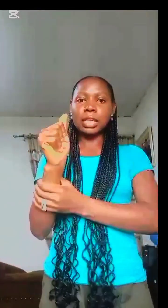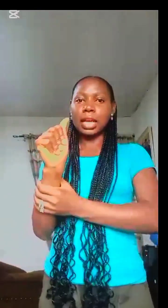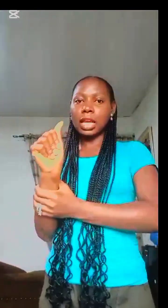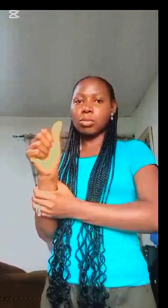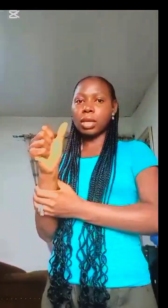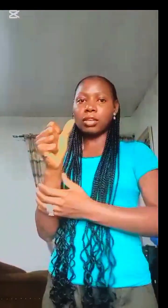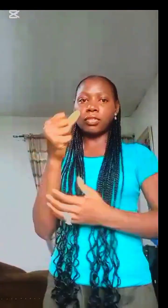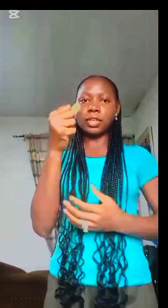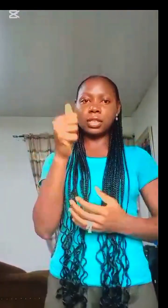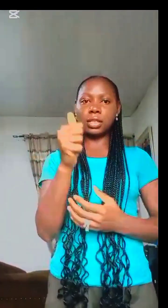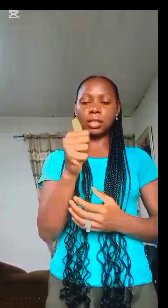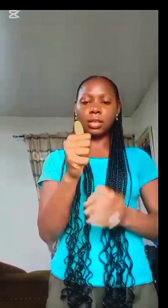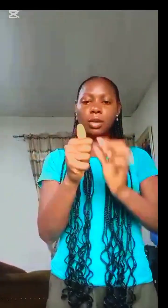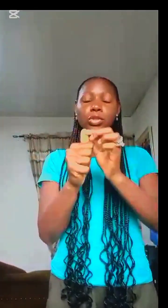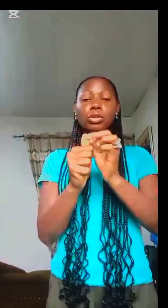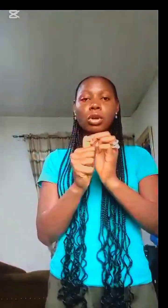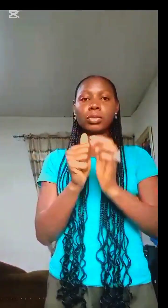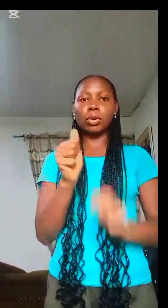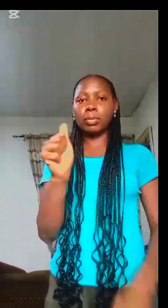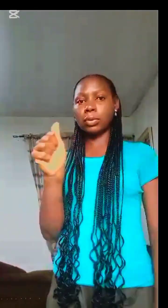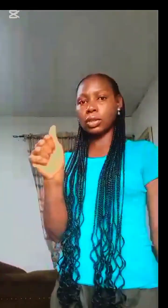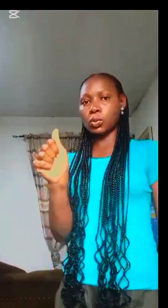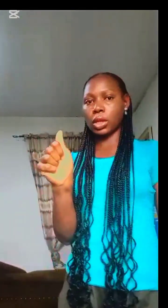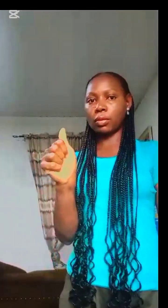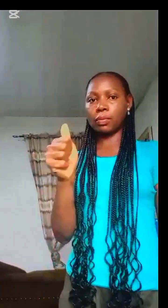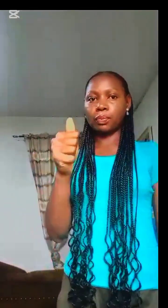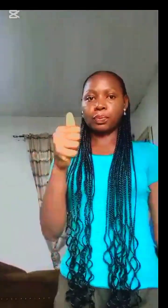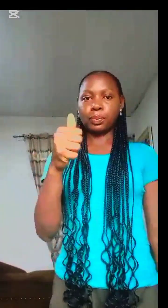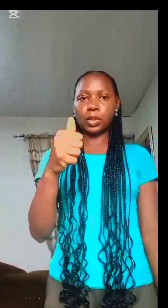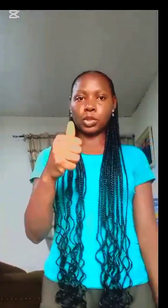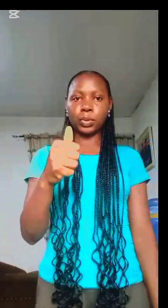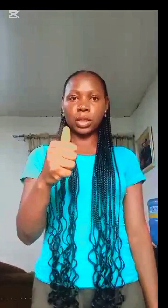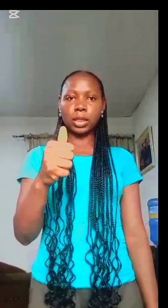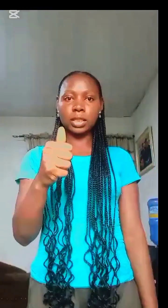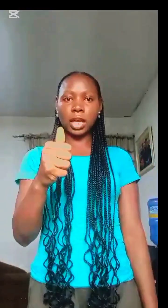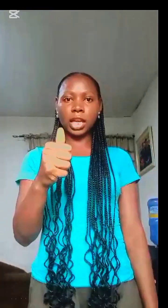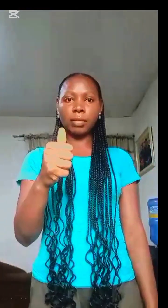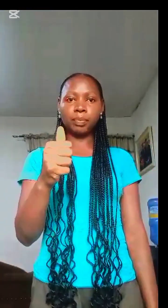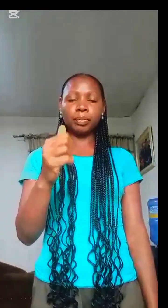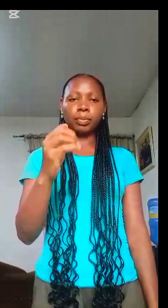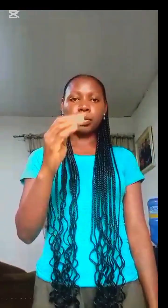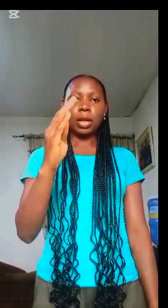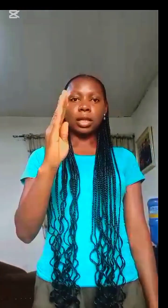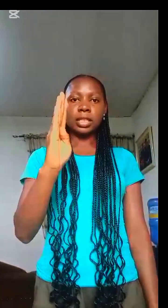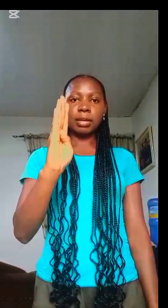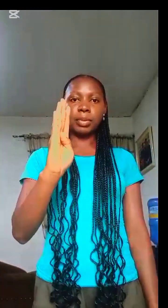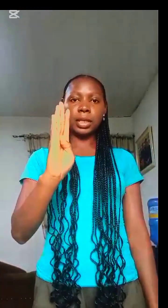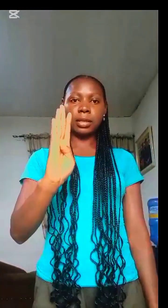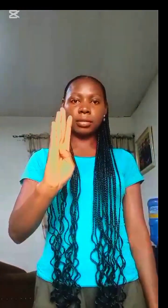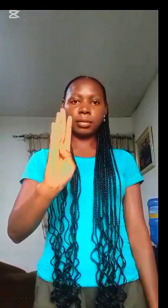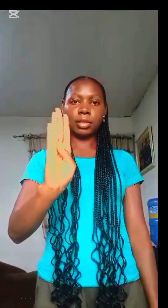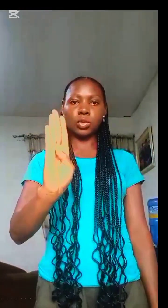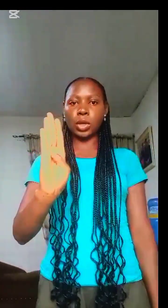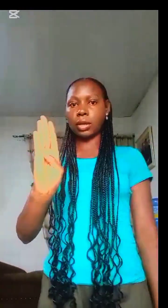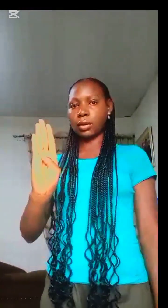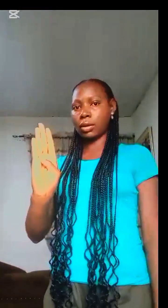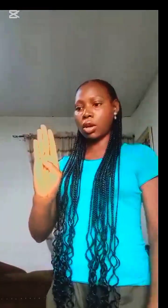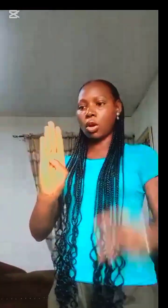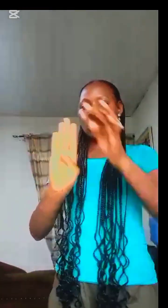A, you make a fist with your thumbs up this way. This represents letter A. Letter B, this way. Your